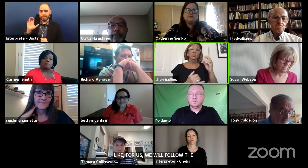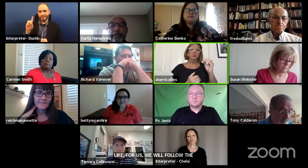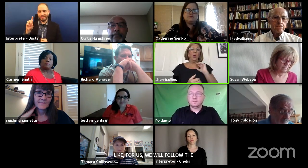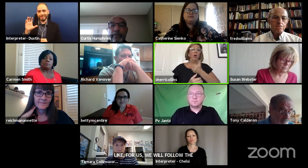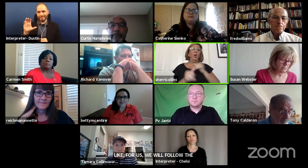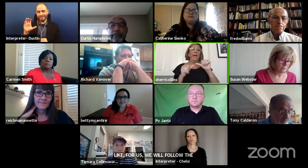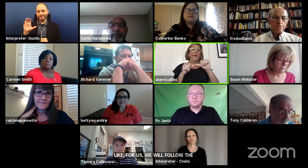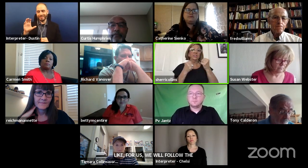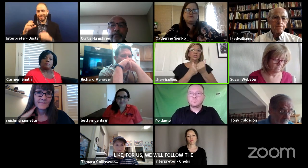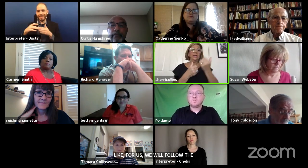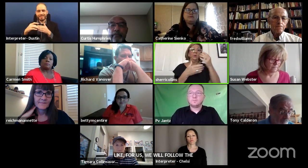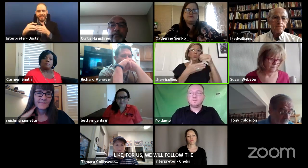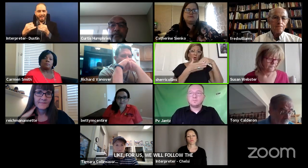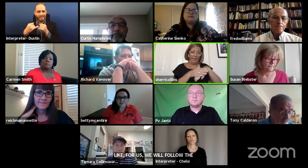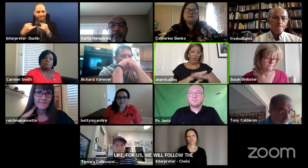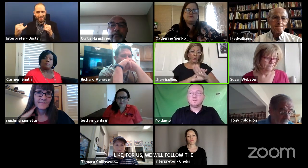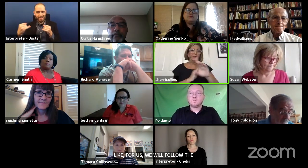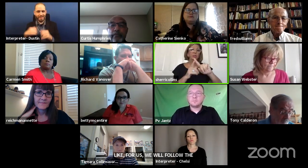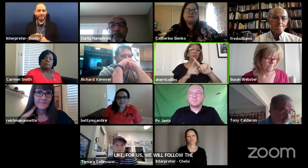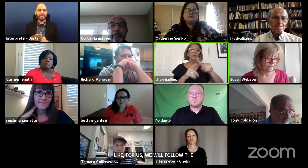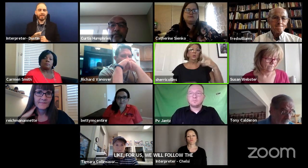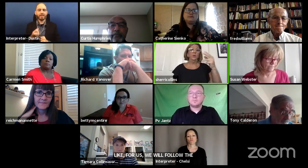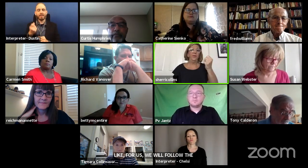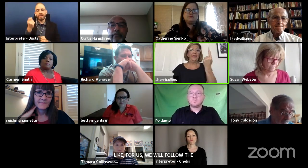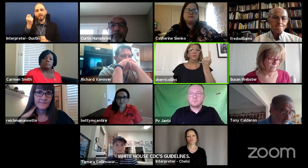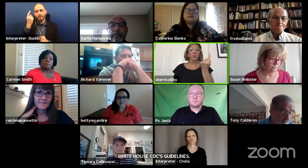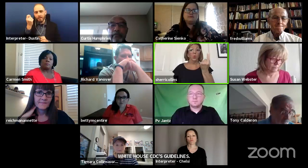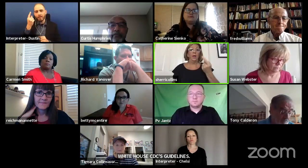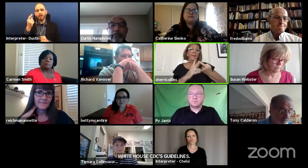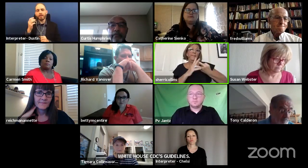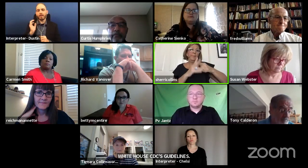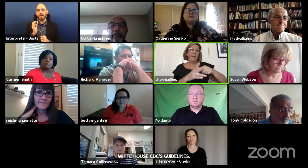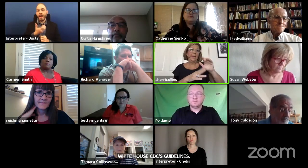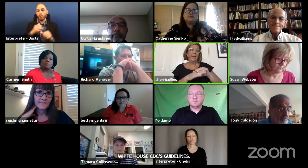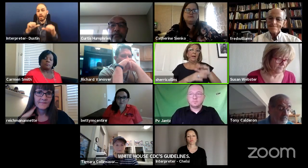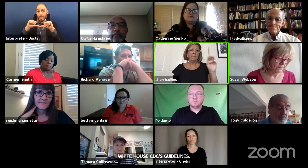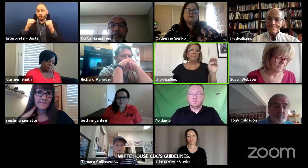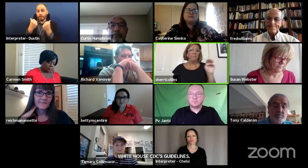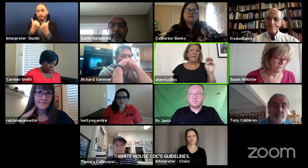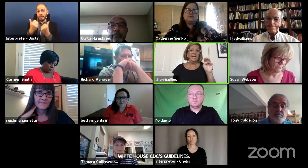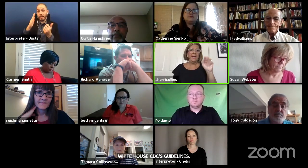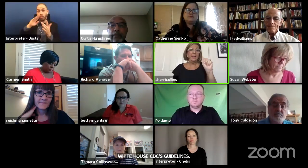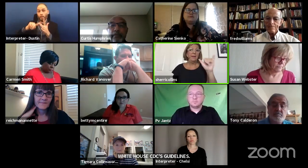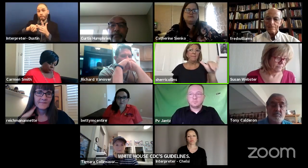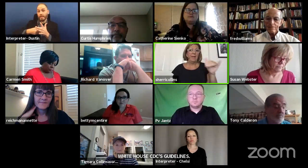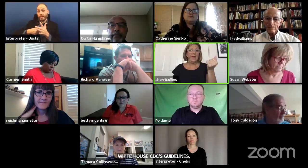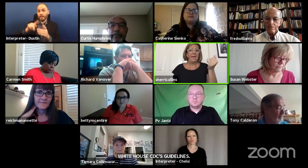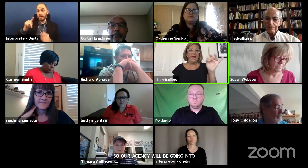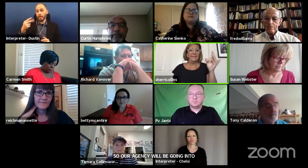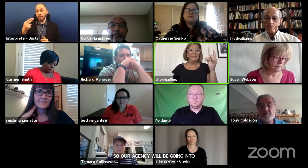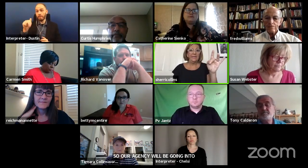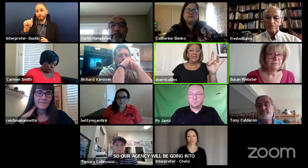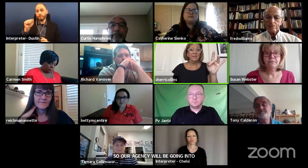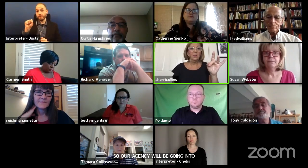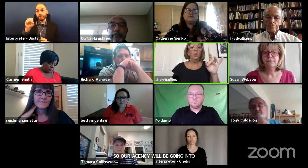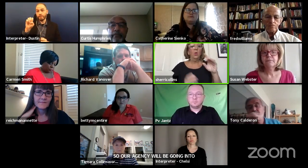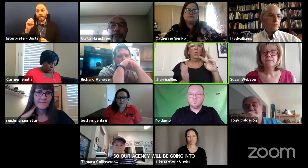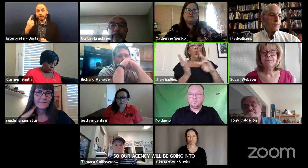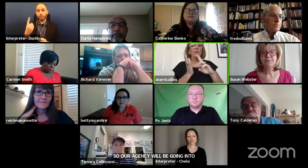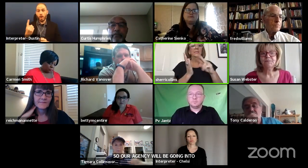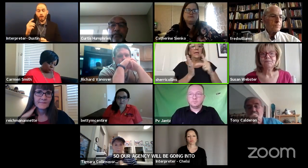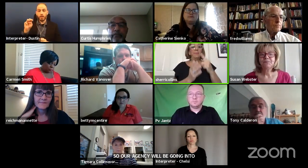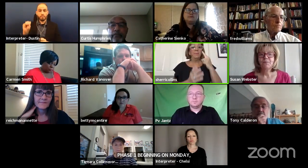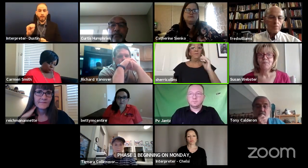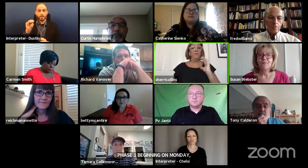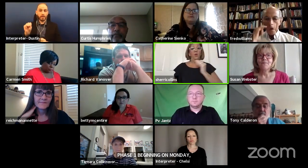guideline. So our agency will be going into phase 1 beginning on Monday, May 18th.